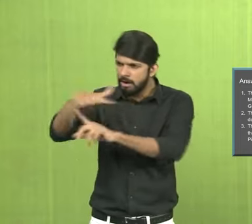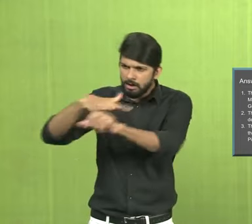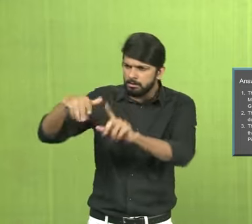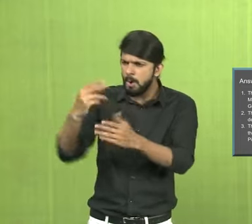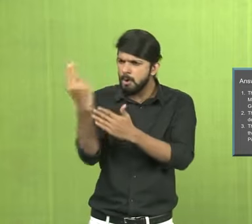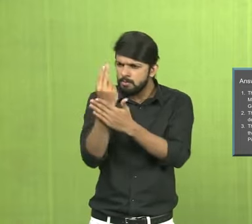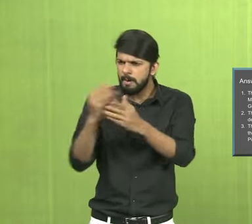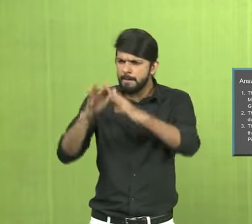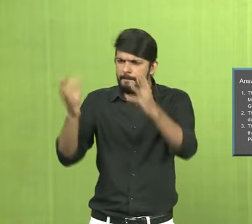detailing